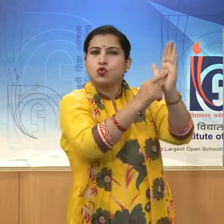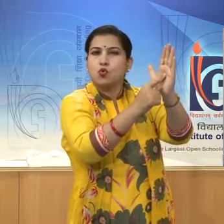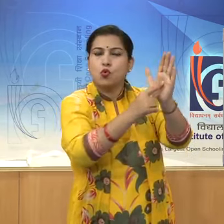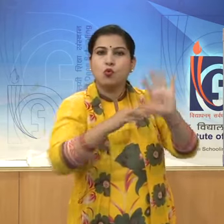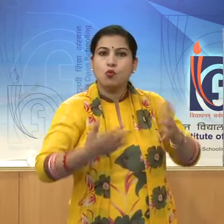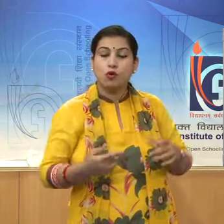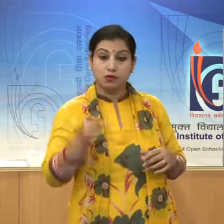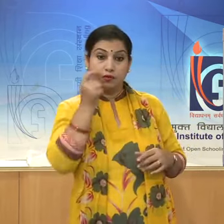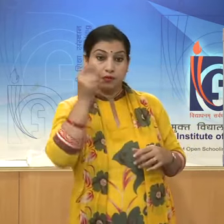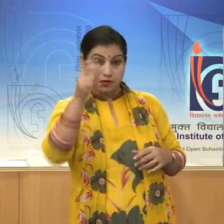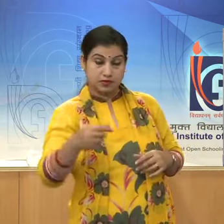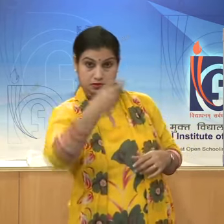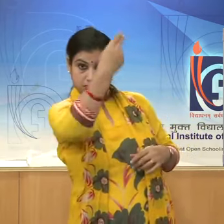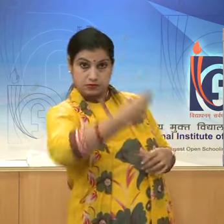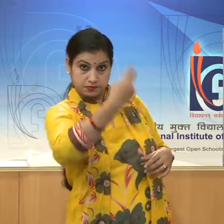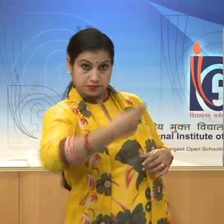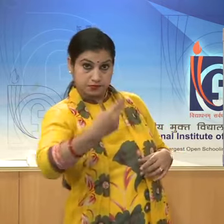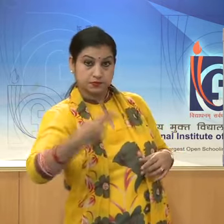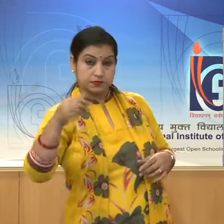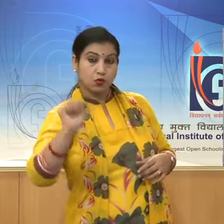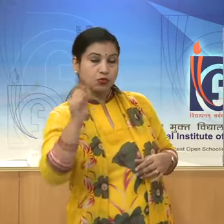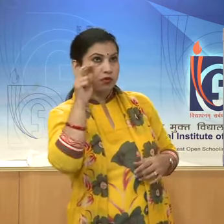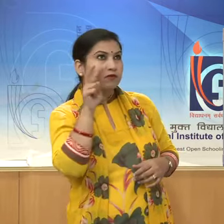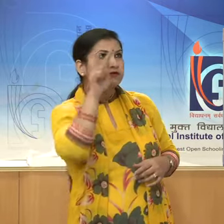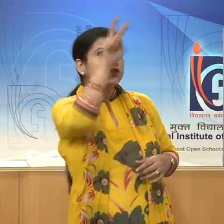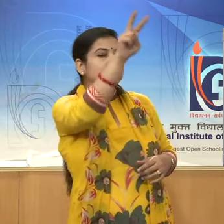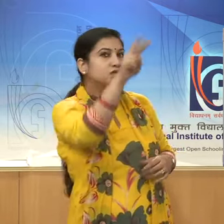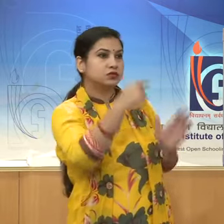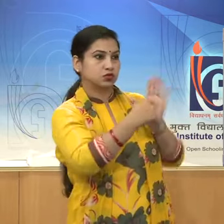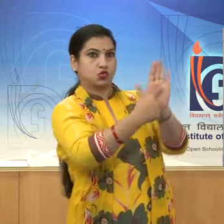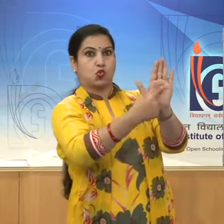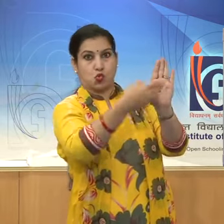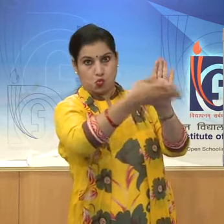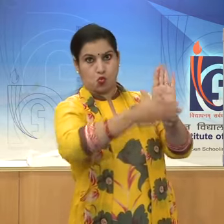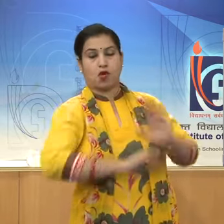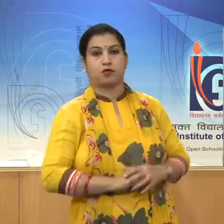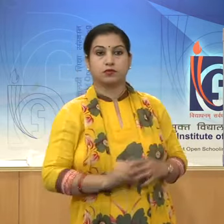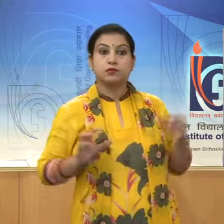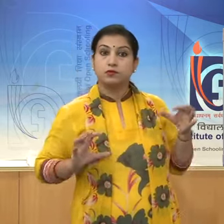reflects Leonardo's vision to connect